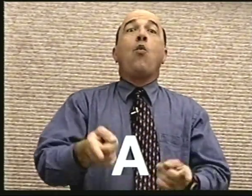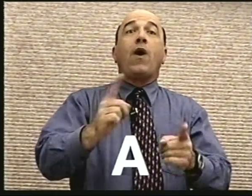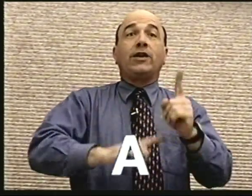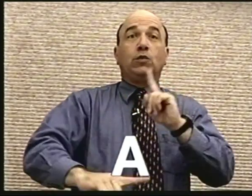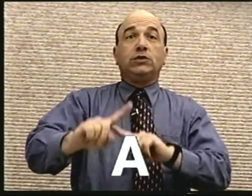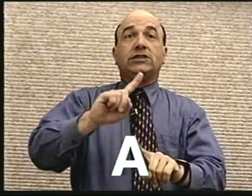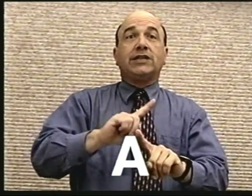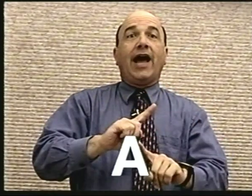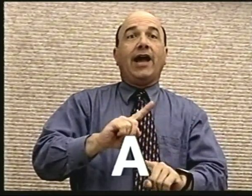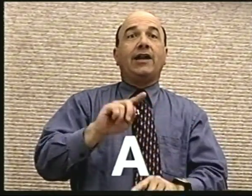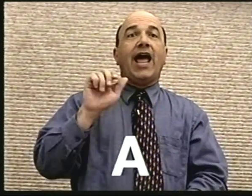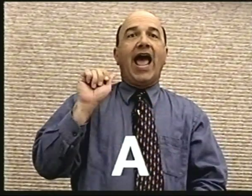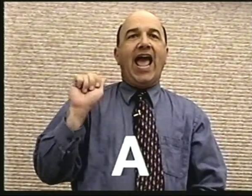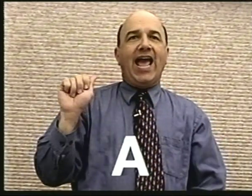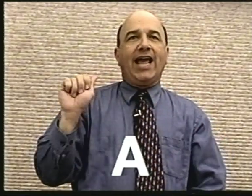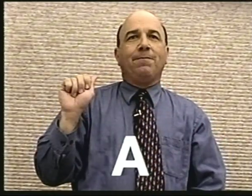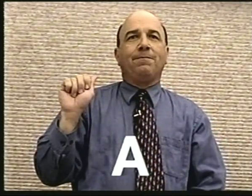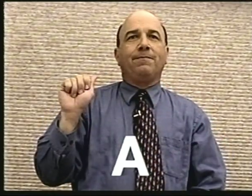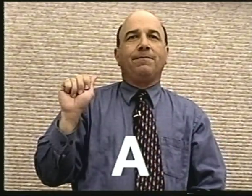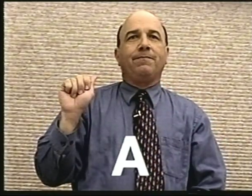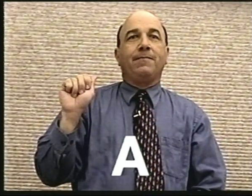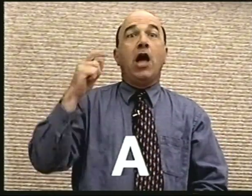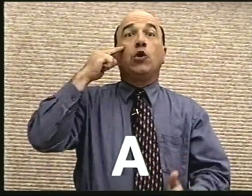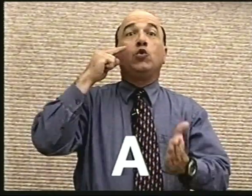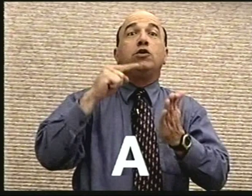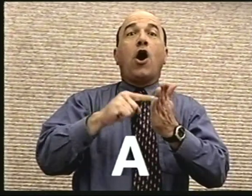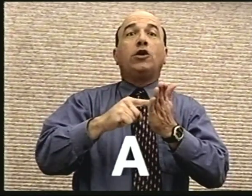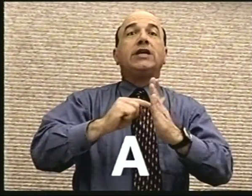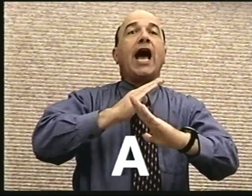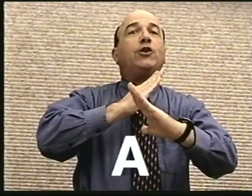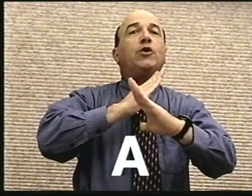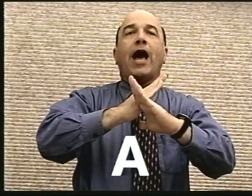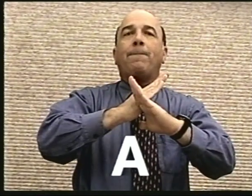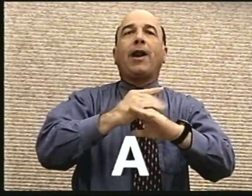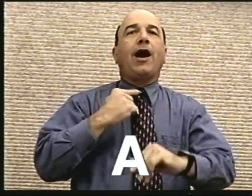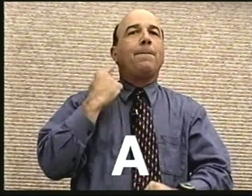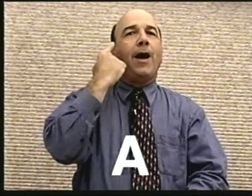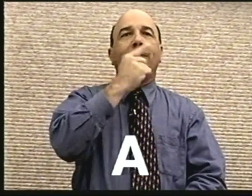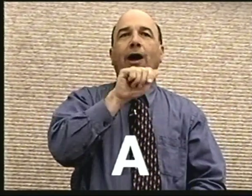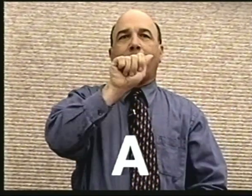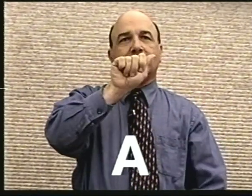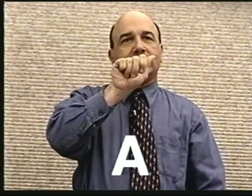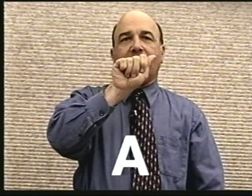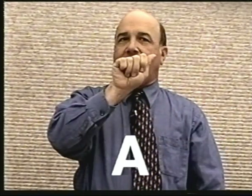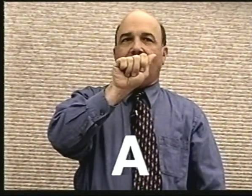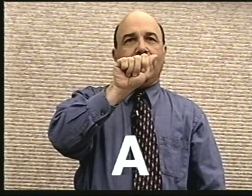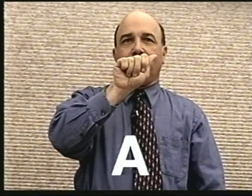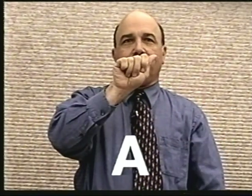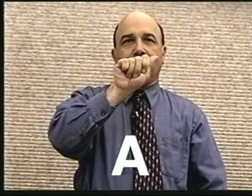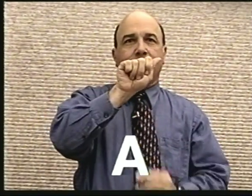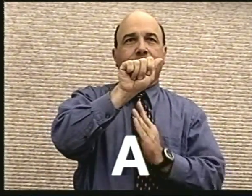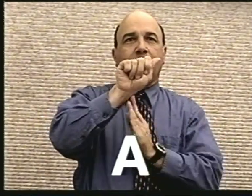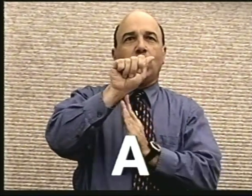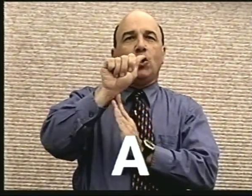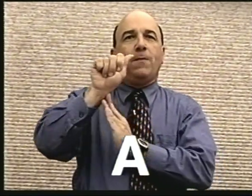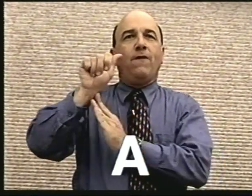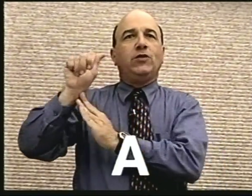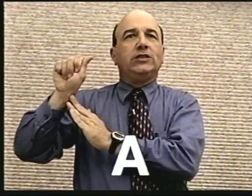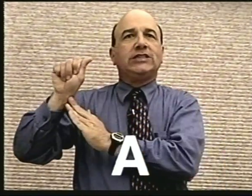When you sign A, you notice I do not block my mouth by saying A. You move the